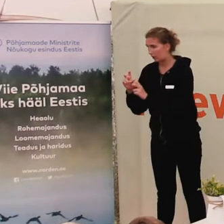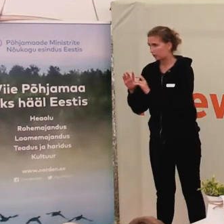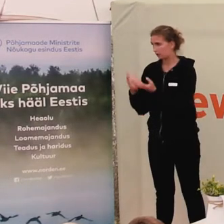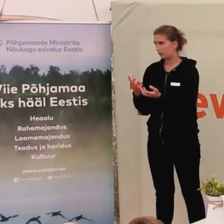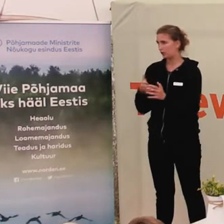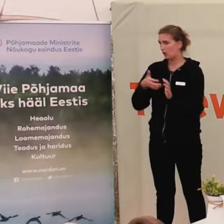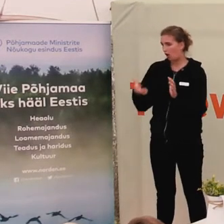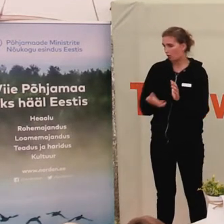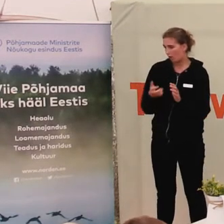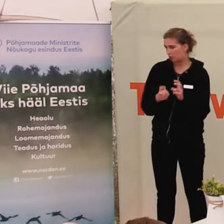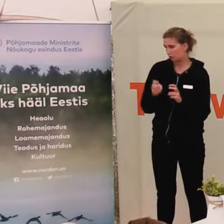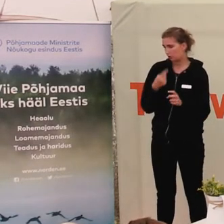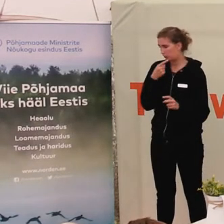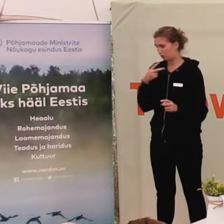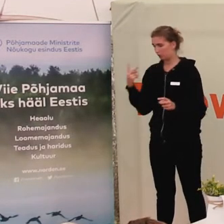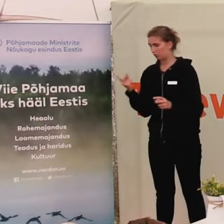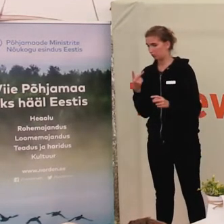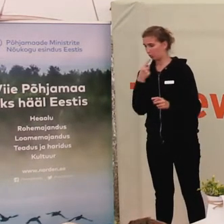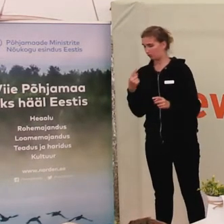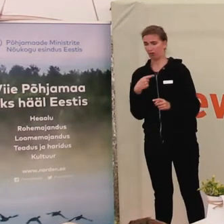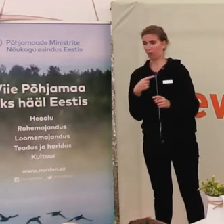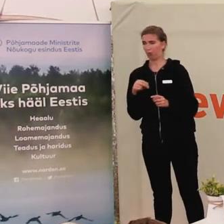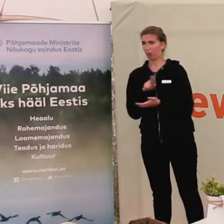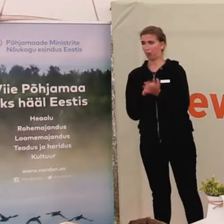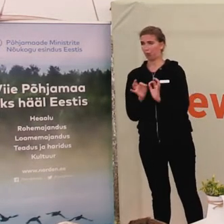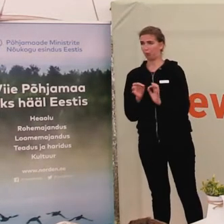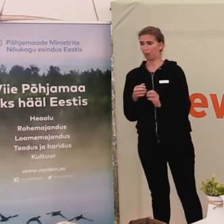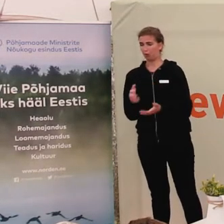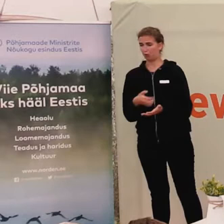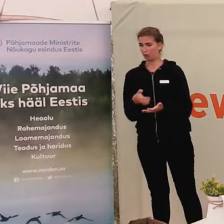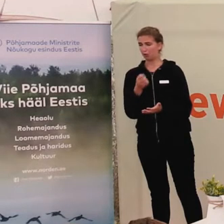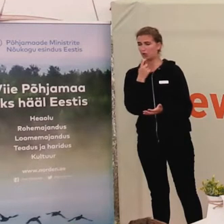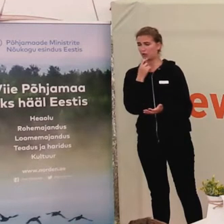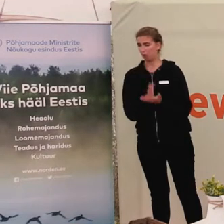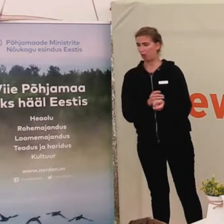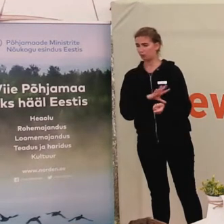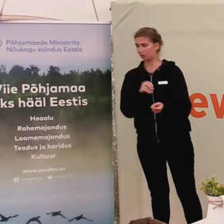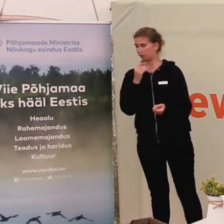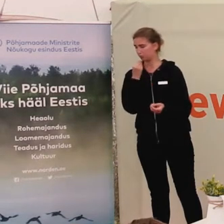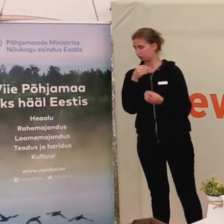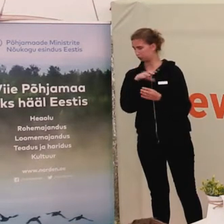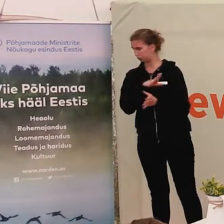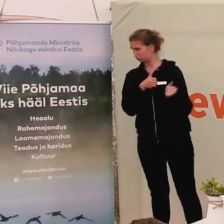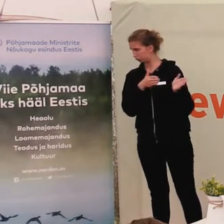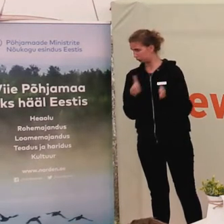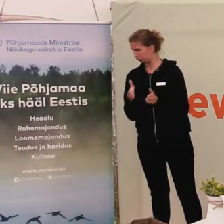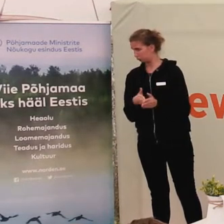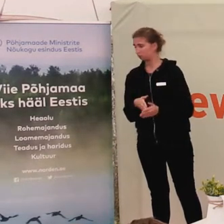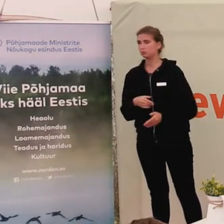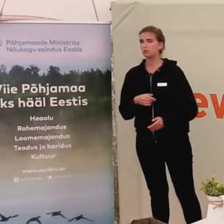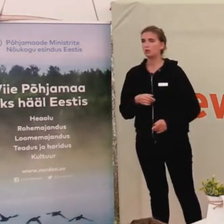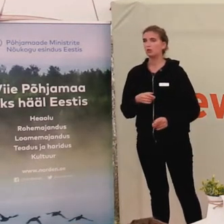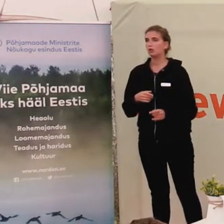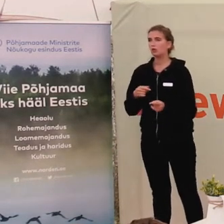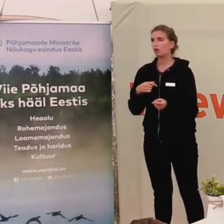companies, they will tell you, no, there's no problem with oil, there's no problem with coal, don't worry. It's very concrete. Greta Thunberg, she's very concrete. She's saying we